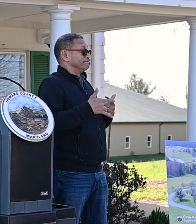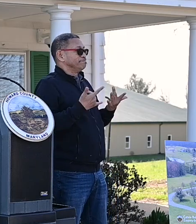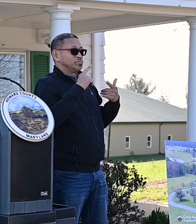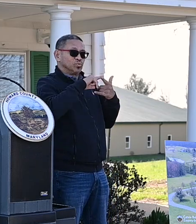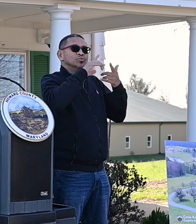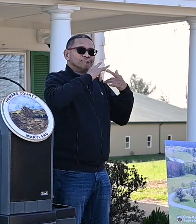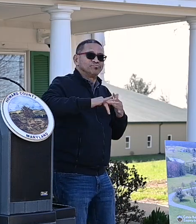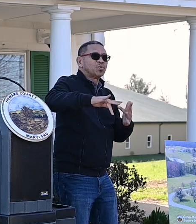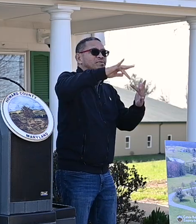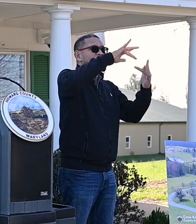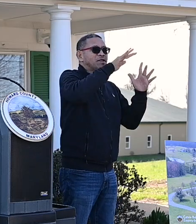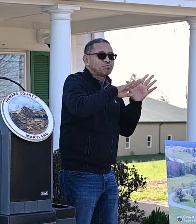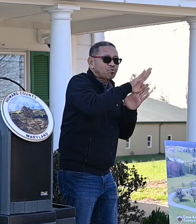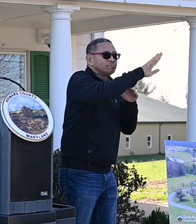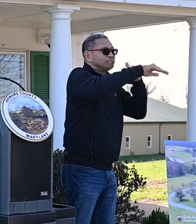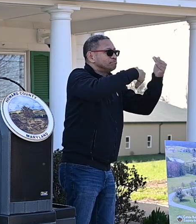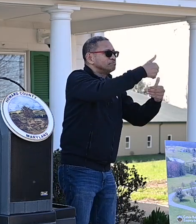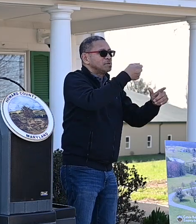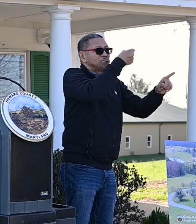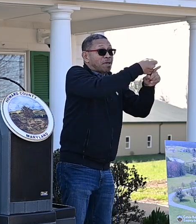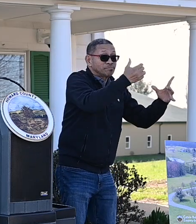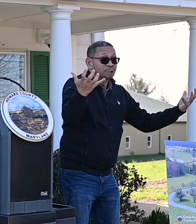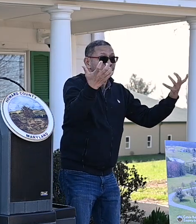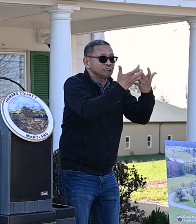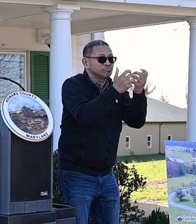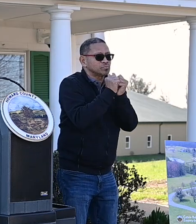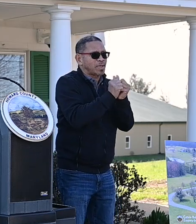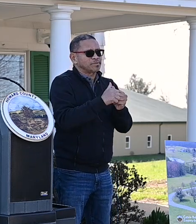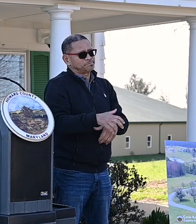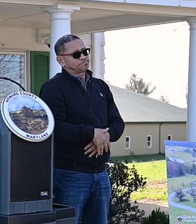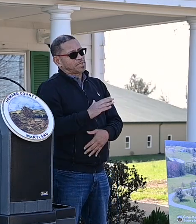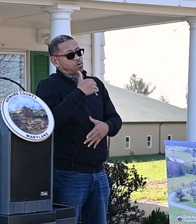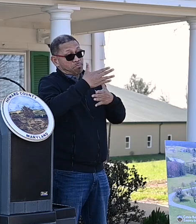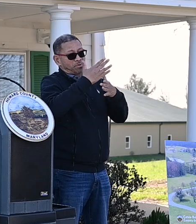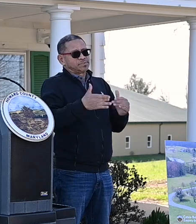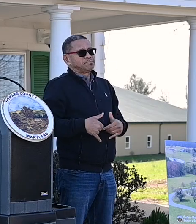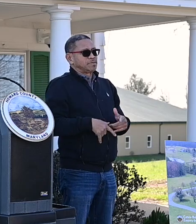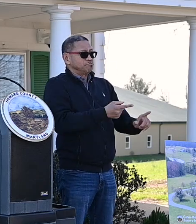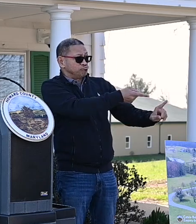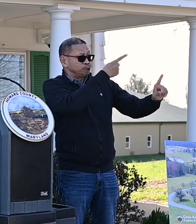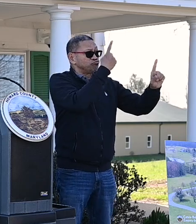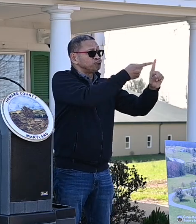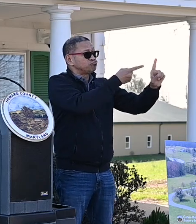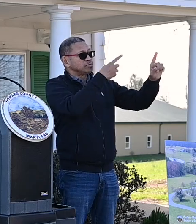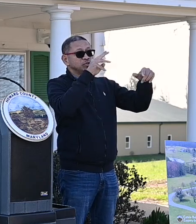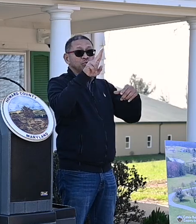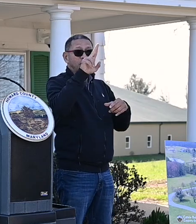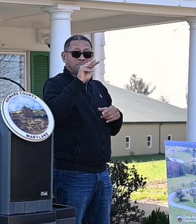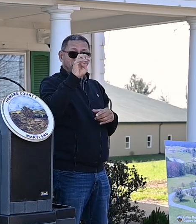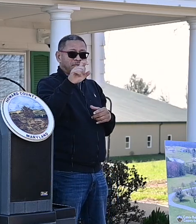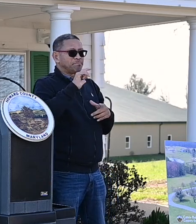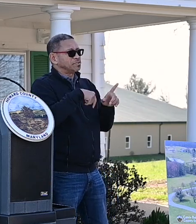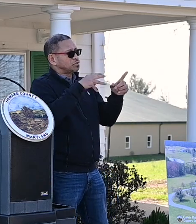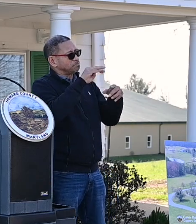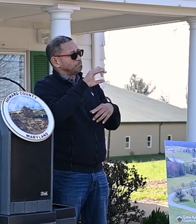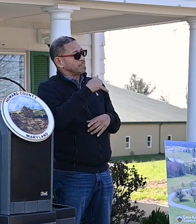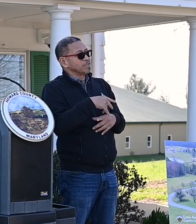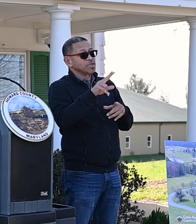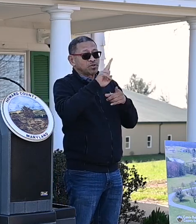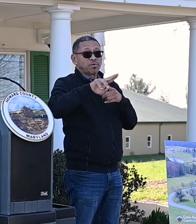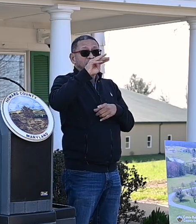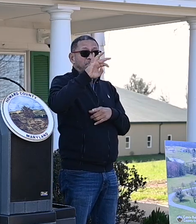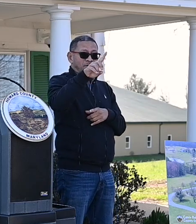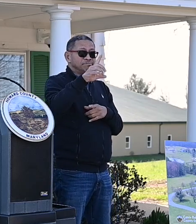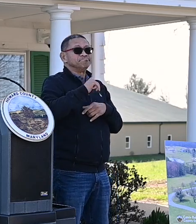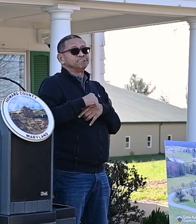this journey of growth and impact together. Our partnership efforts align perfectly with UME's mission. The University of